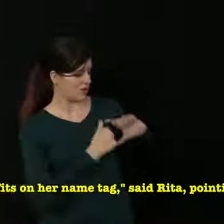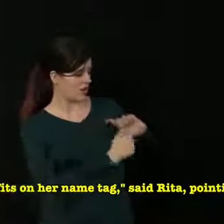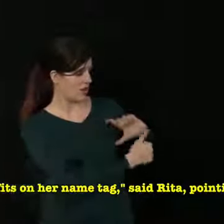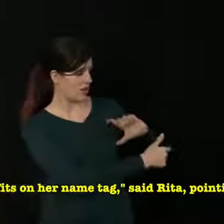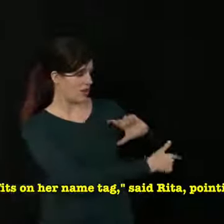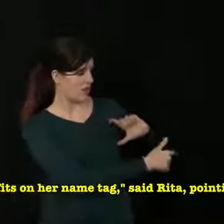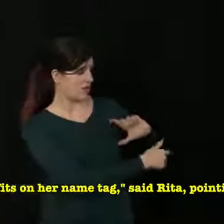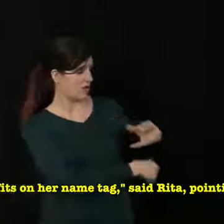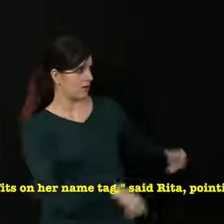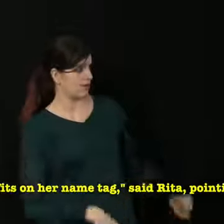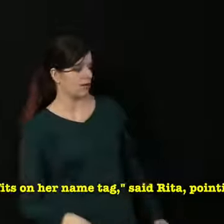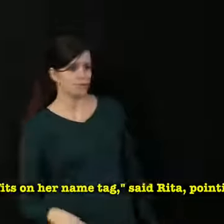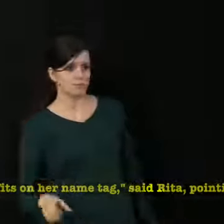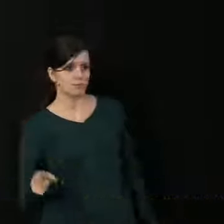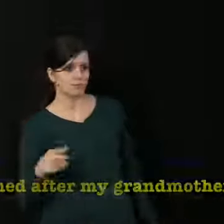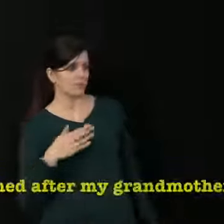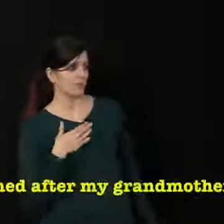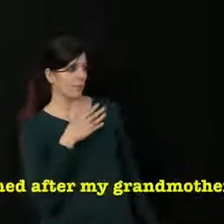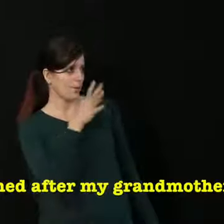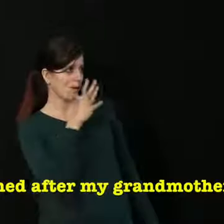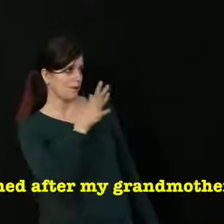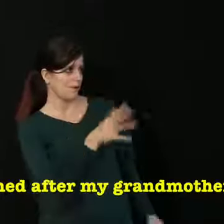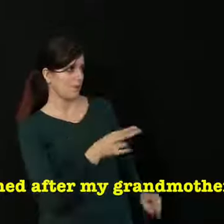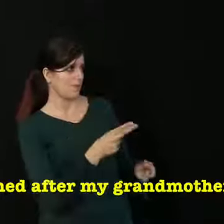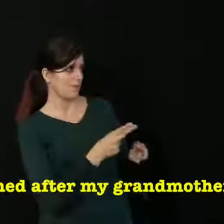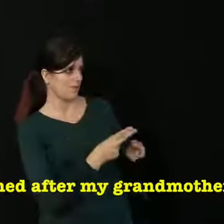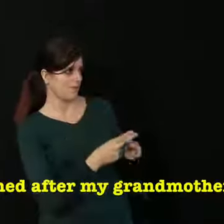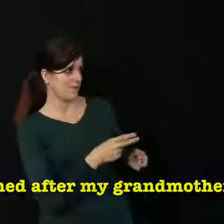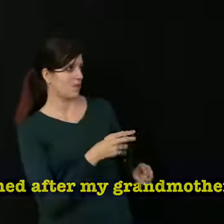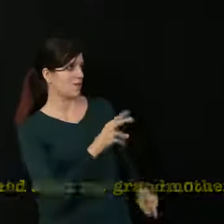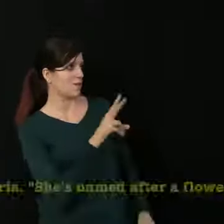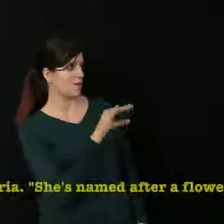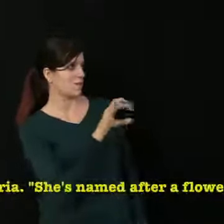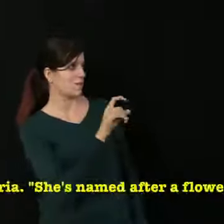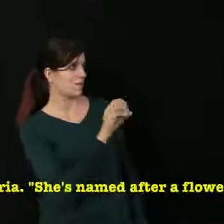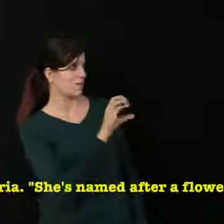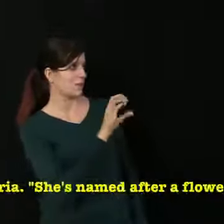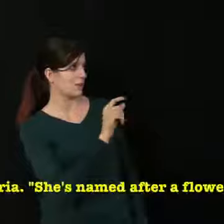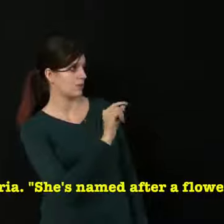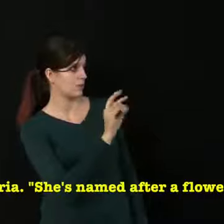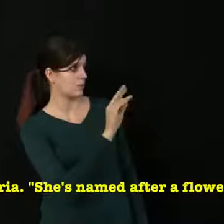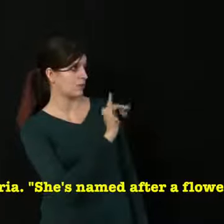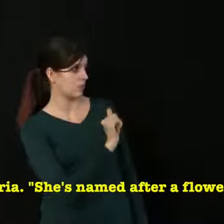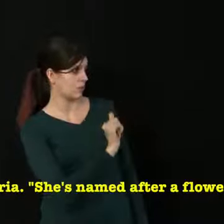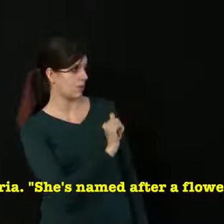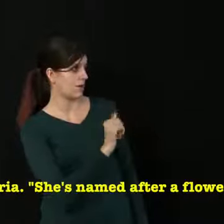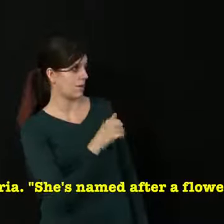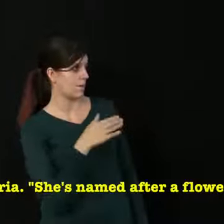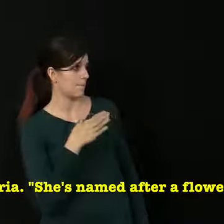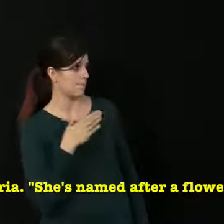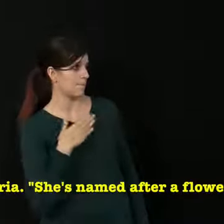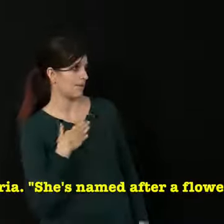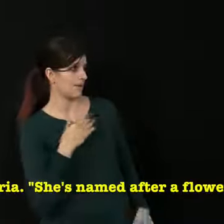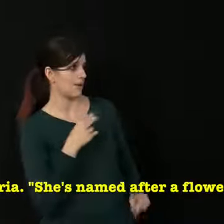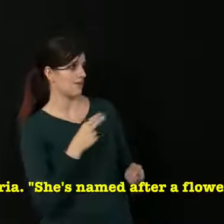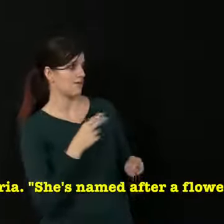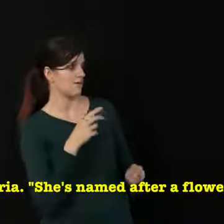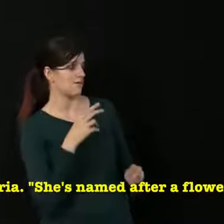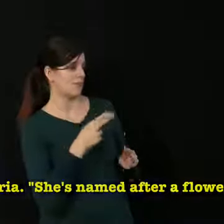tag," said Rita, pointing. "I'm named after my grandmother," said Victoria. "She's named after a flower."